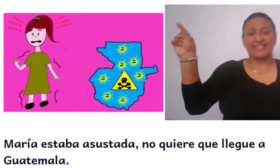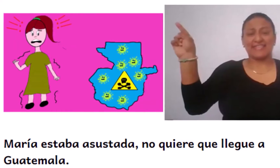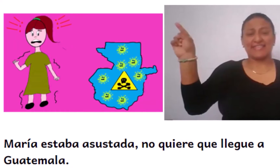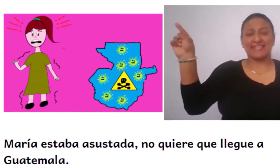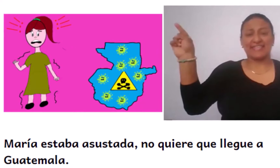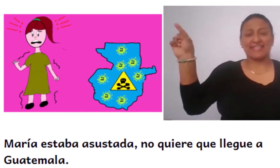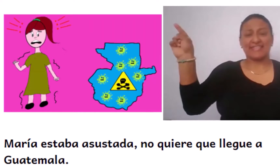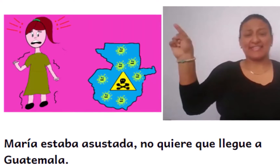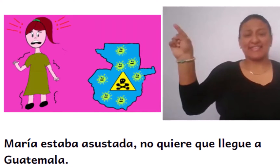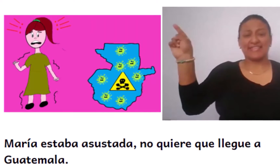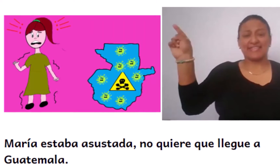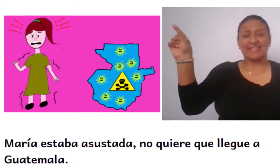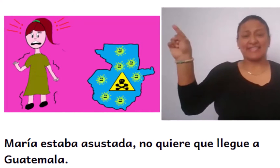different.